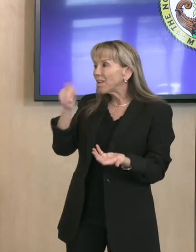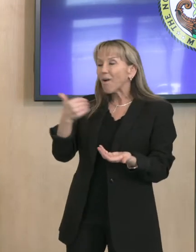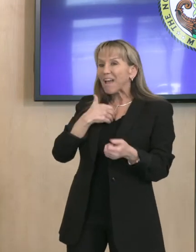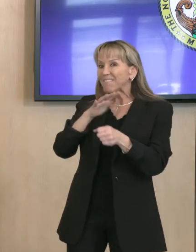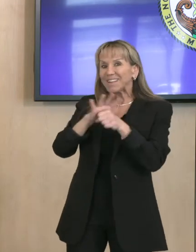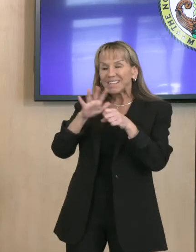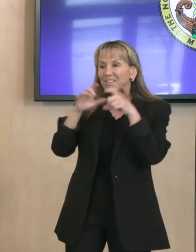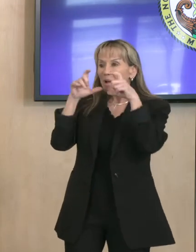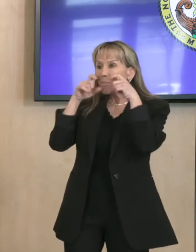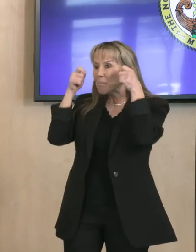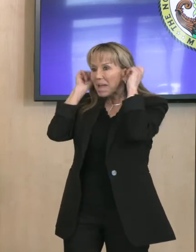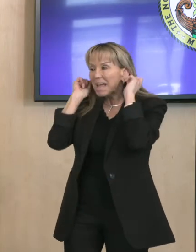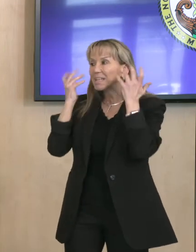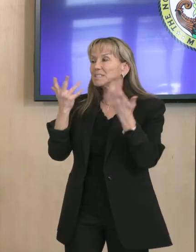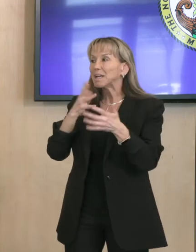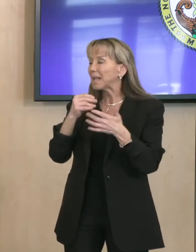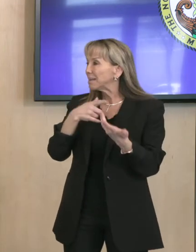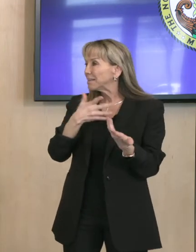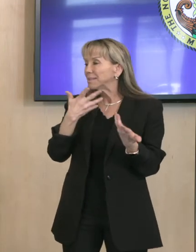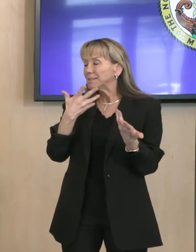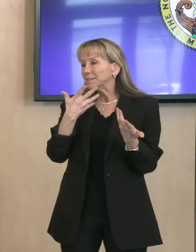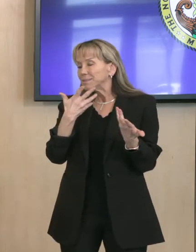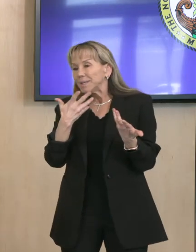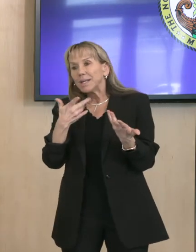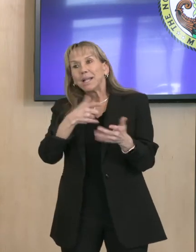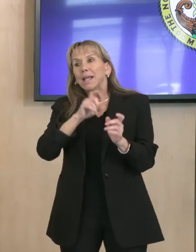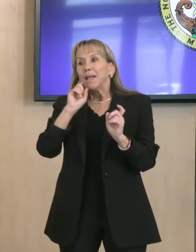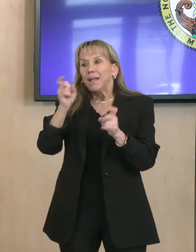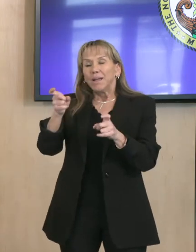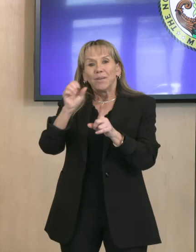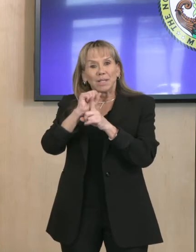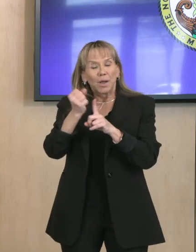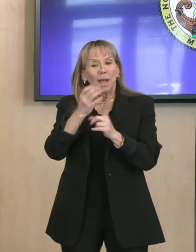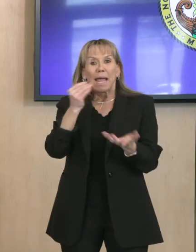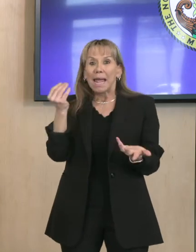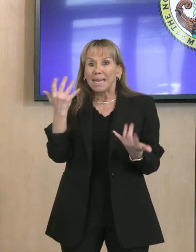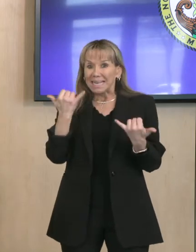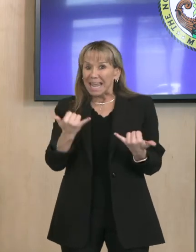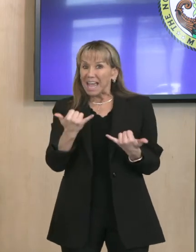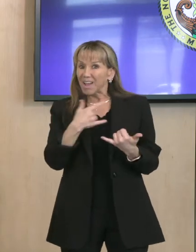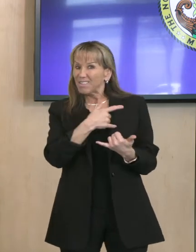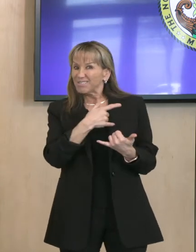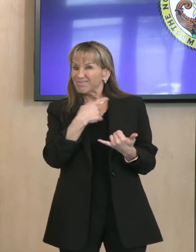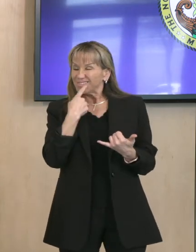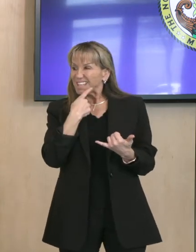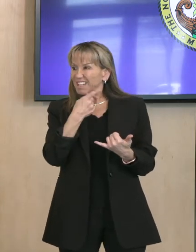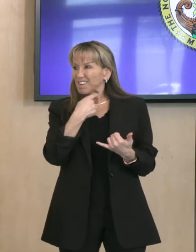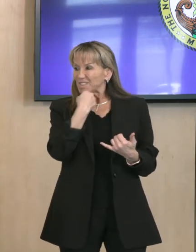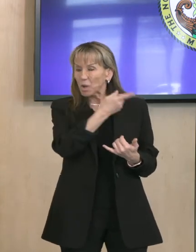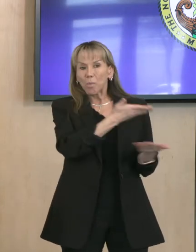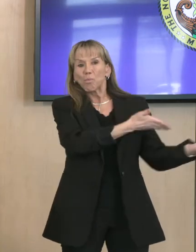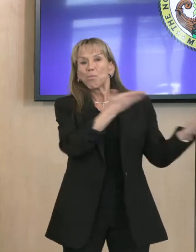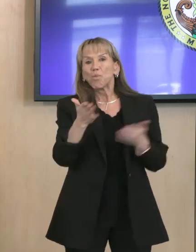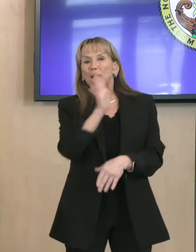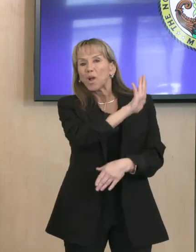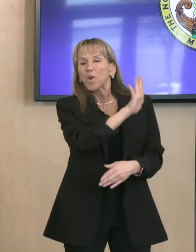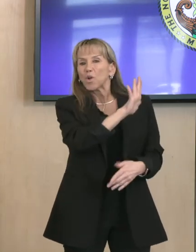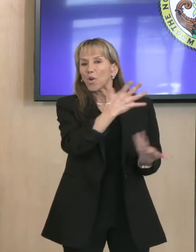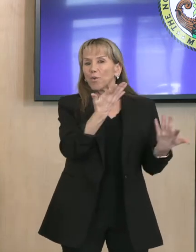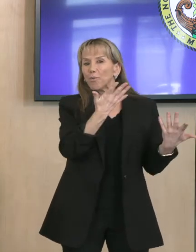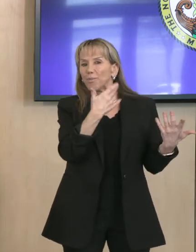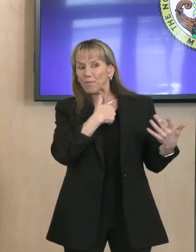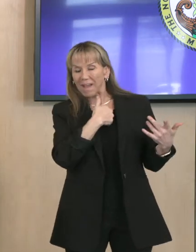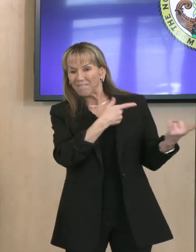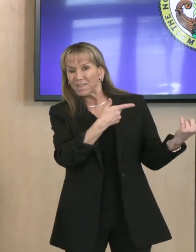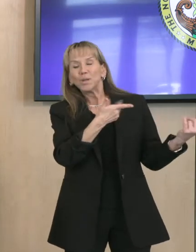they request them, except for certain specific scenarios, and are being told they can bring their own masks into work. Does that sound like there